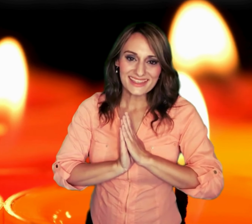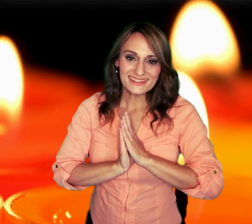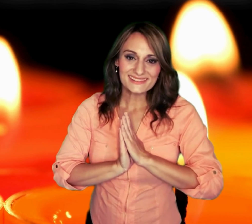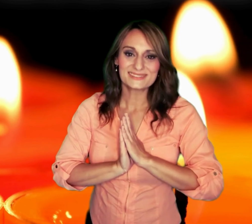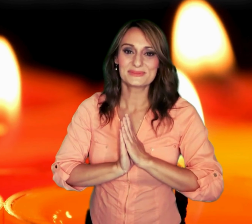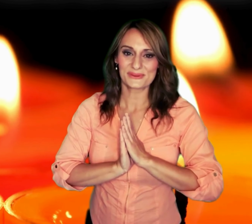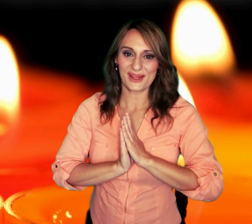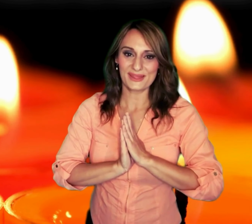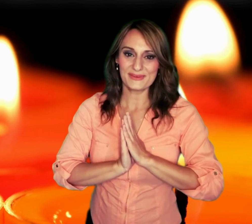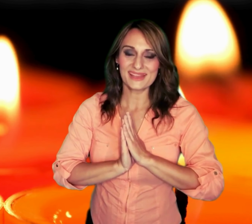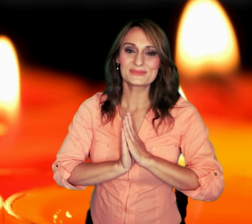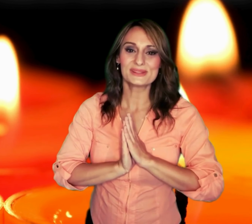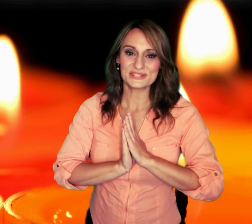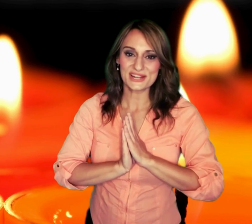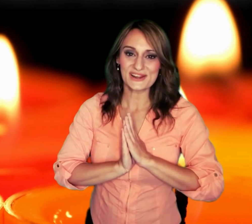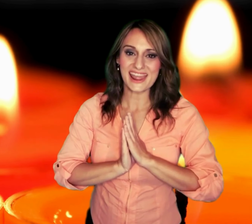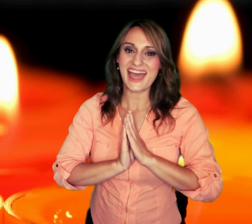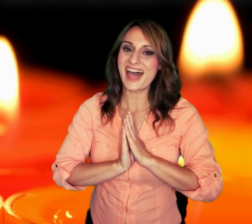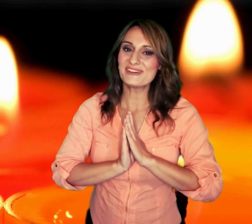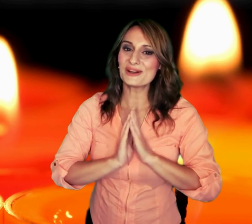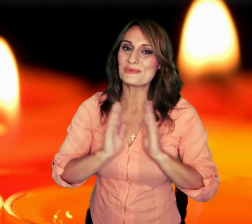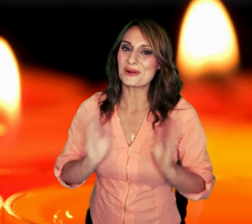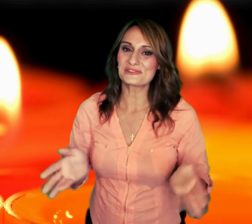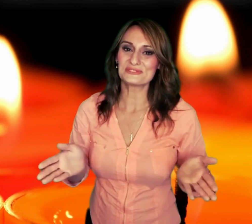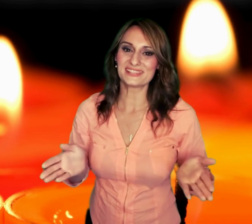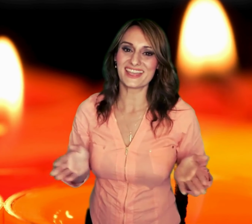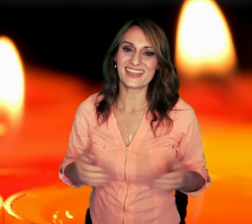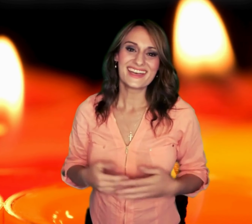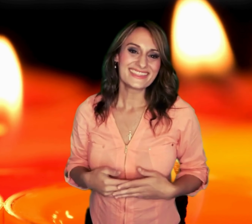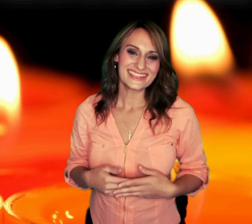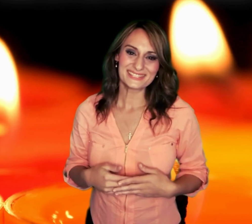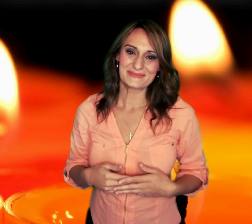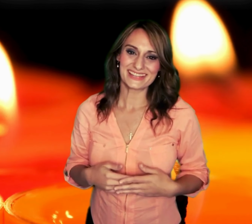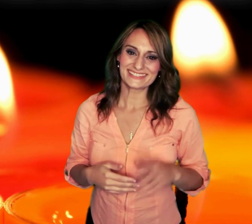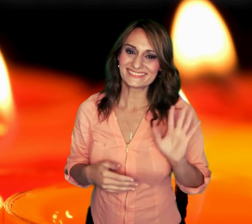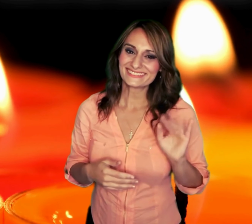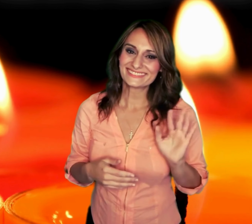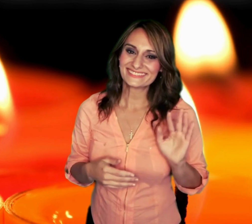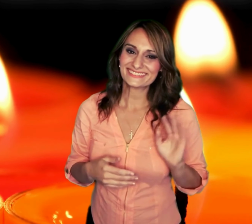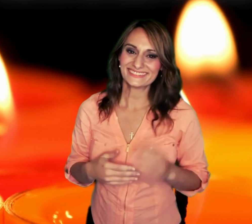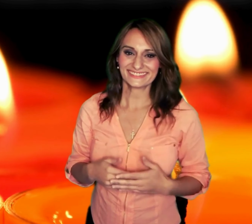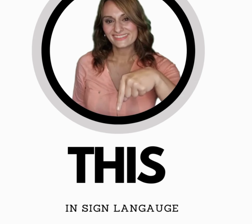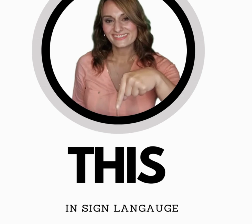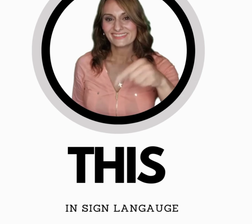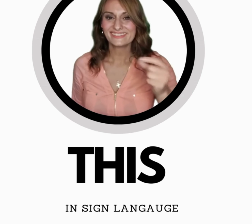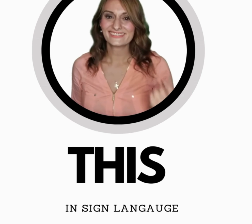Please like, subscribe, as well as share, and have a wonderful day. Thanks so much.